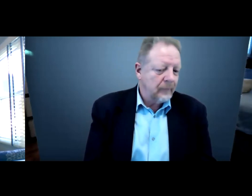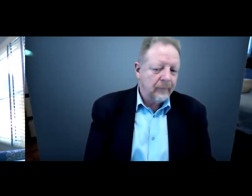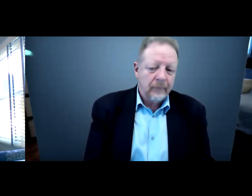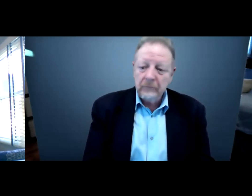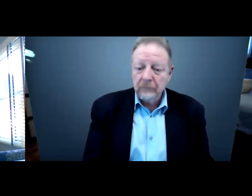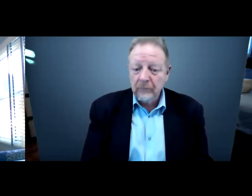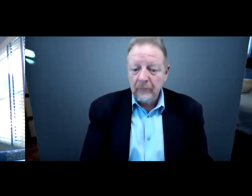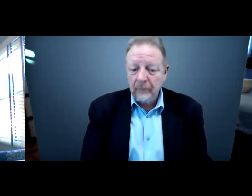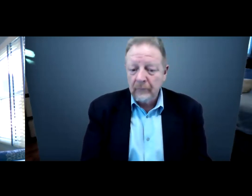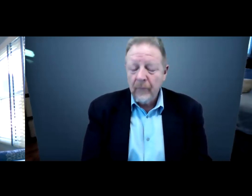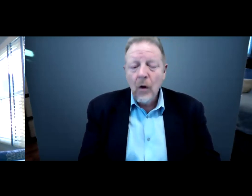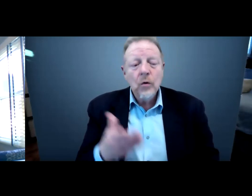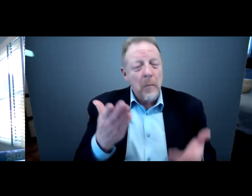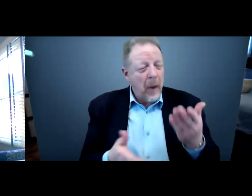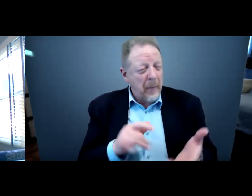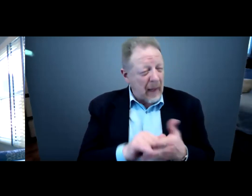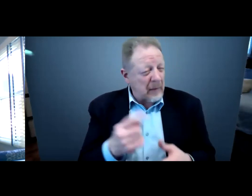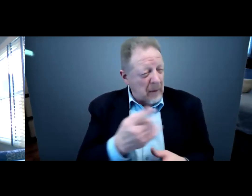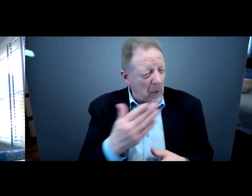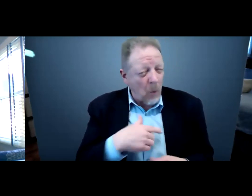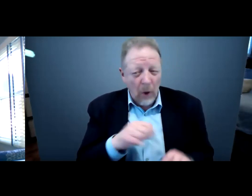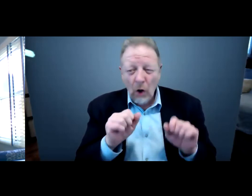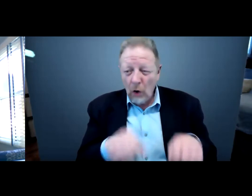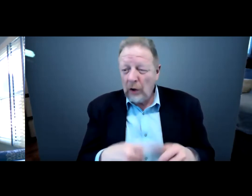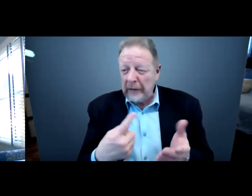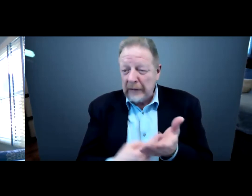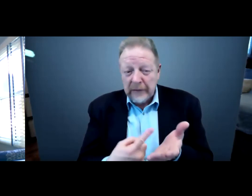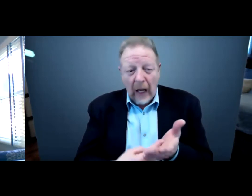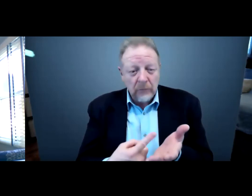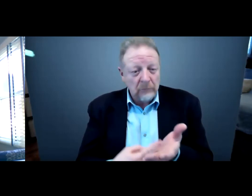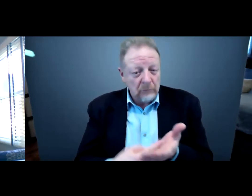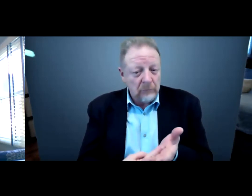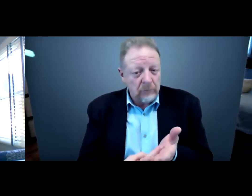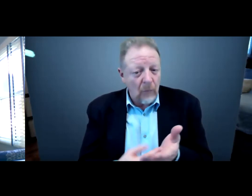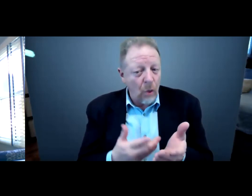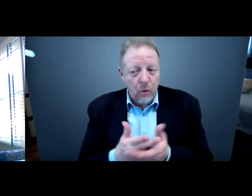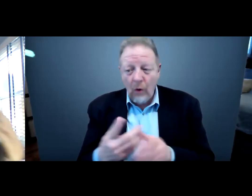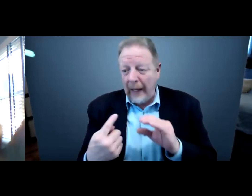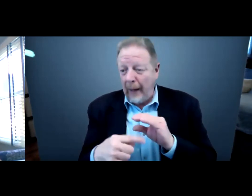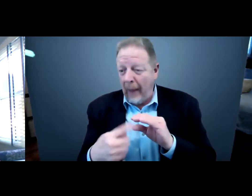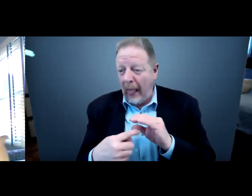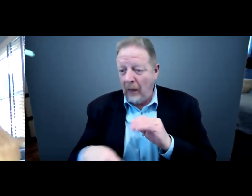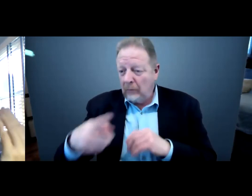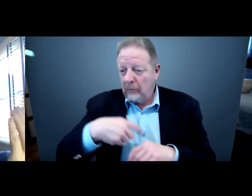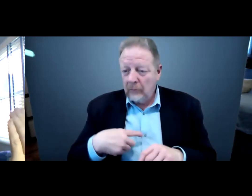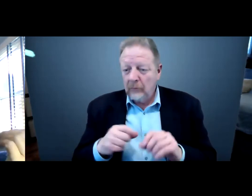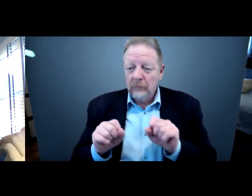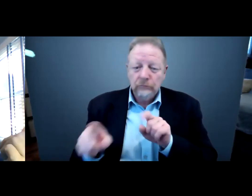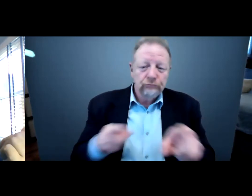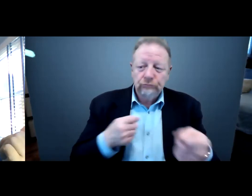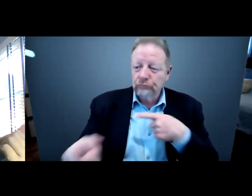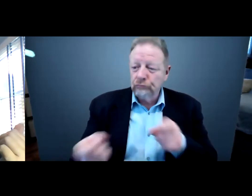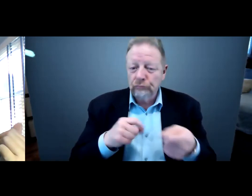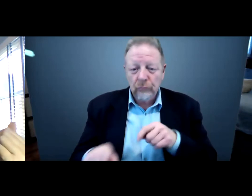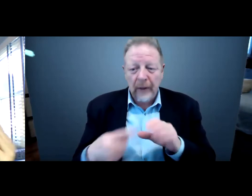So maybe that's something that we can kind of further discuss via email. We'll shoot some thoughts out,